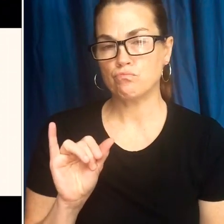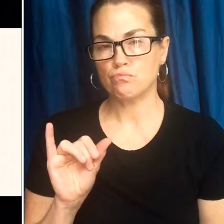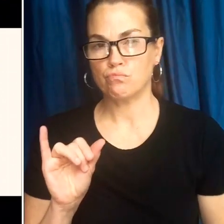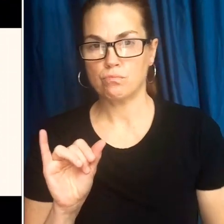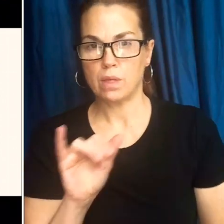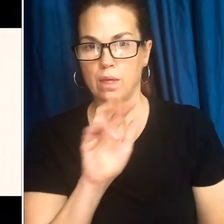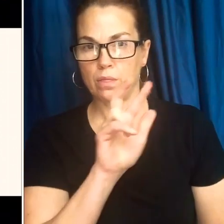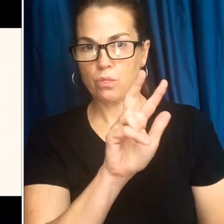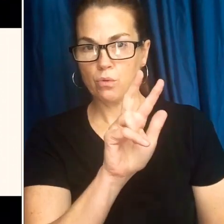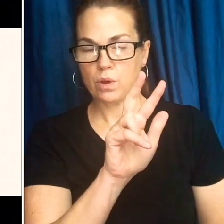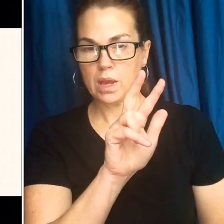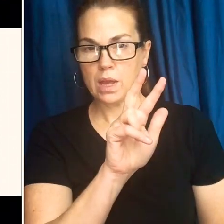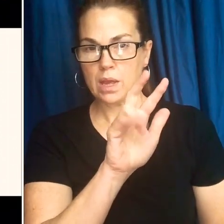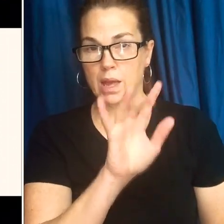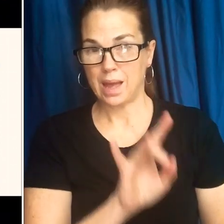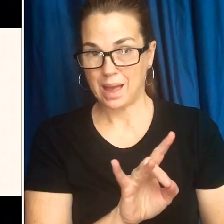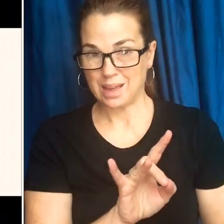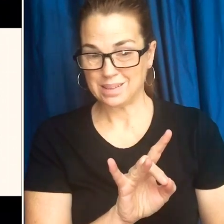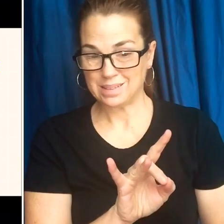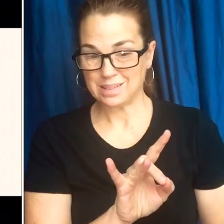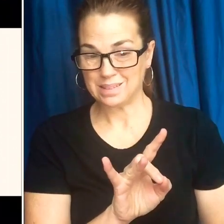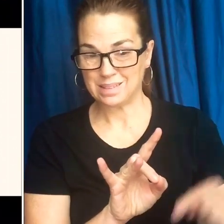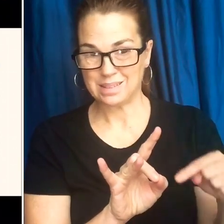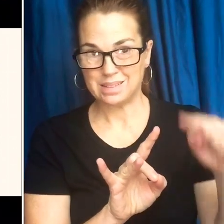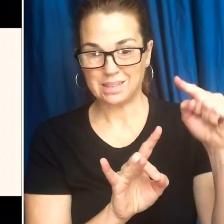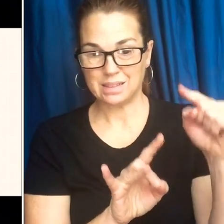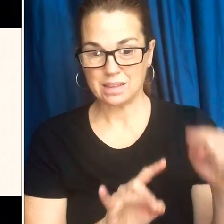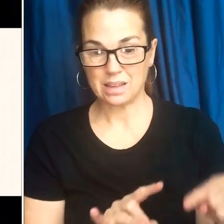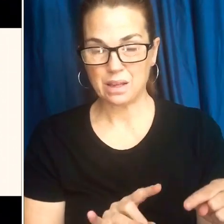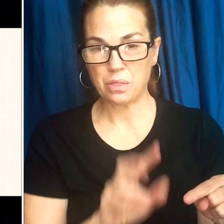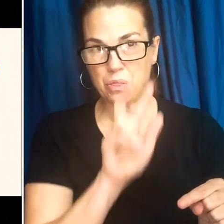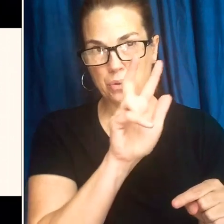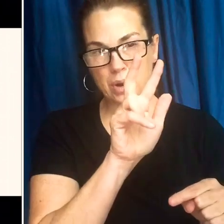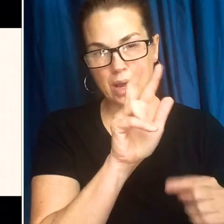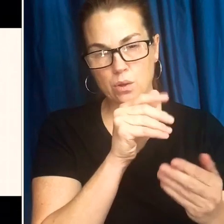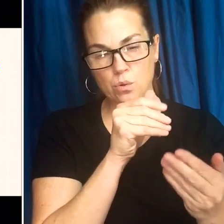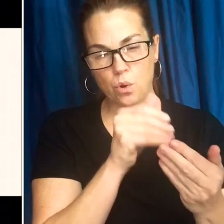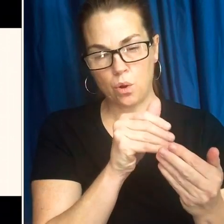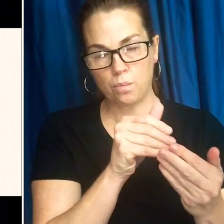even half of its denominator of 8. So I should expect that